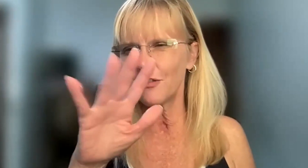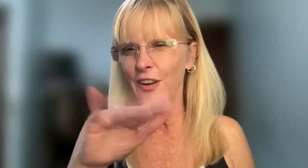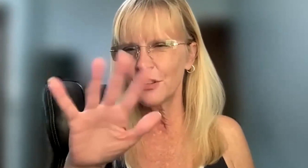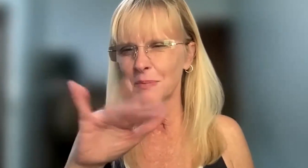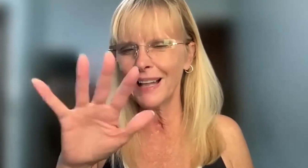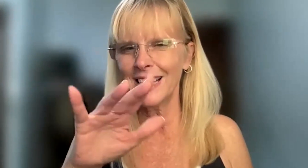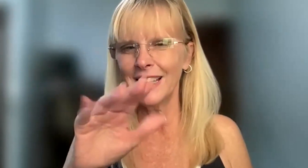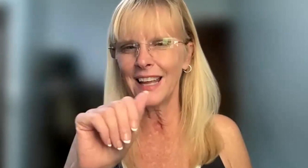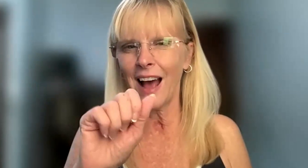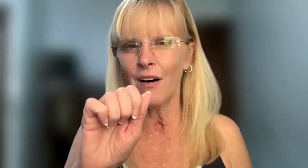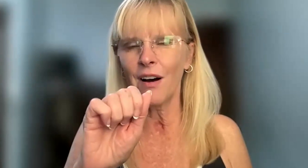finger spelling, the